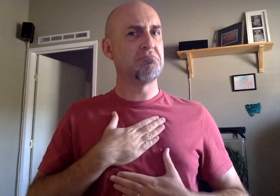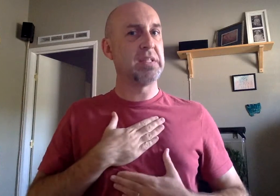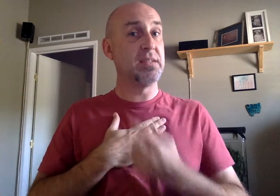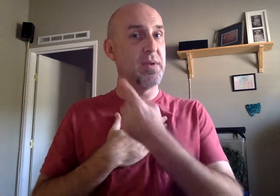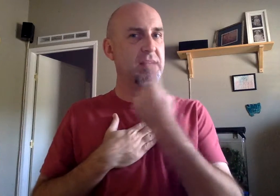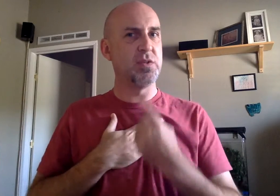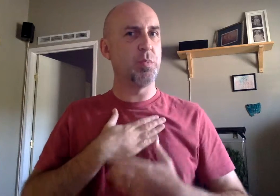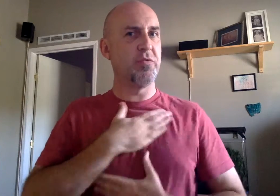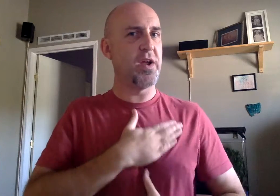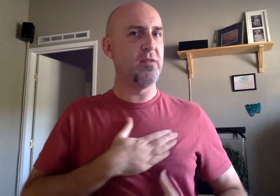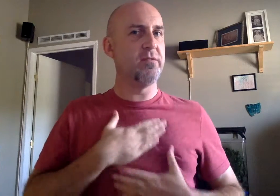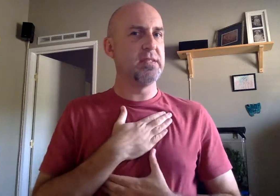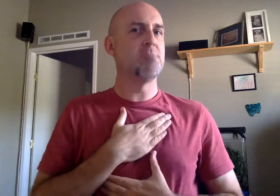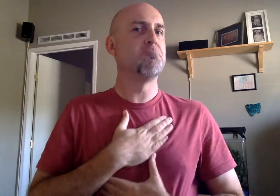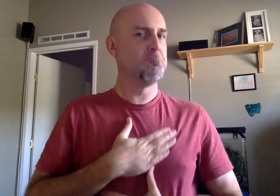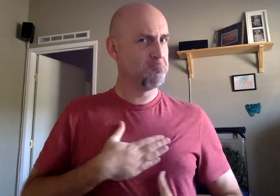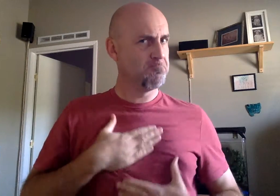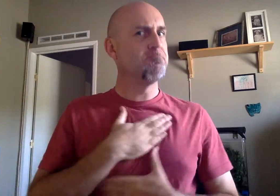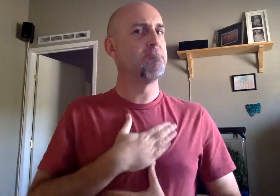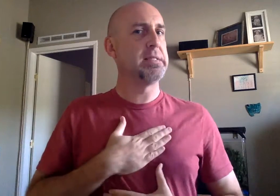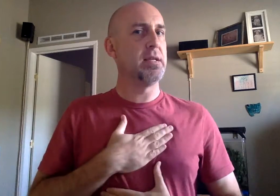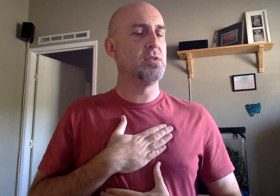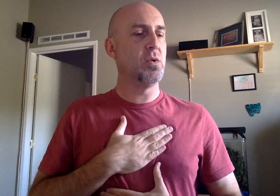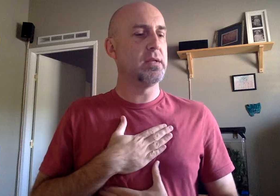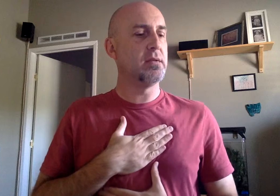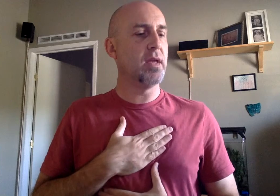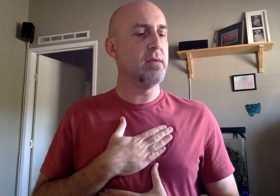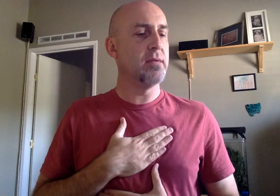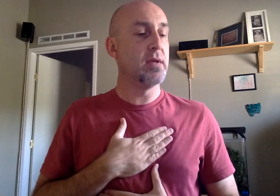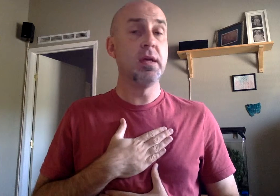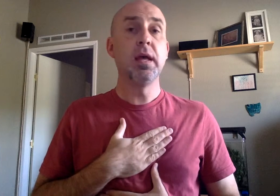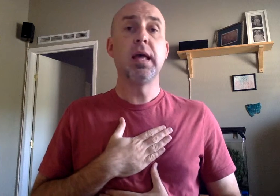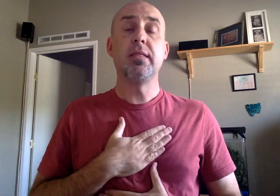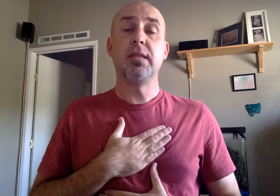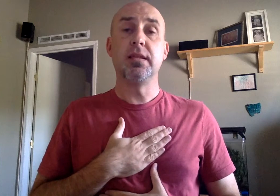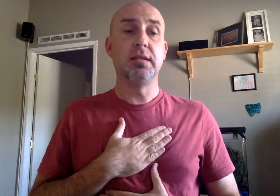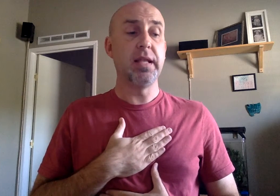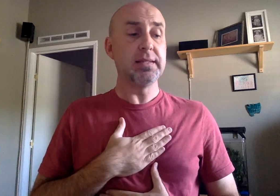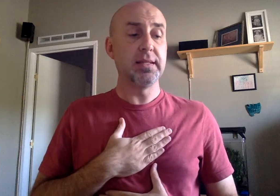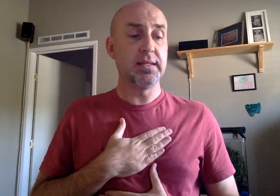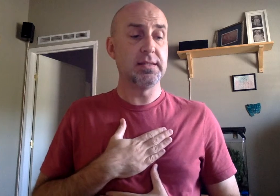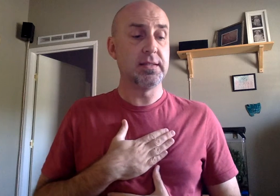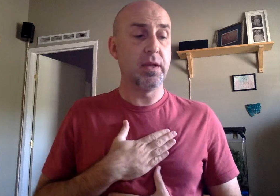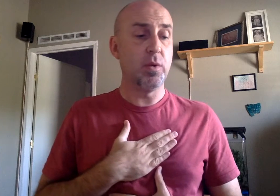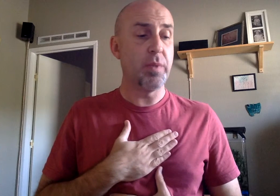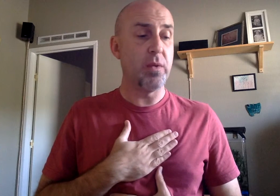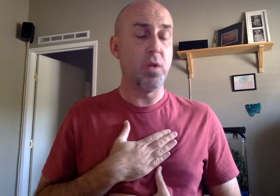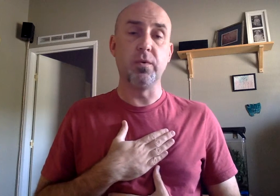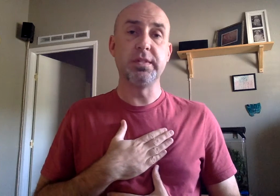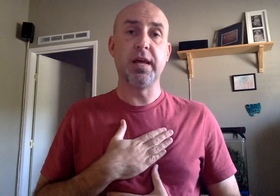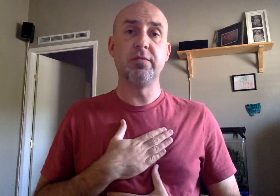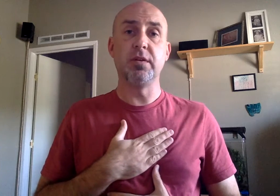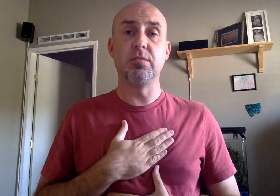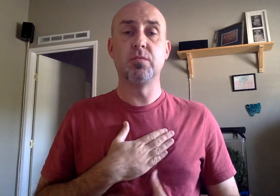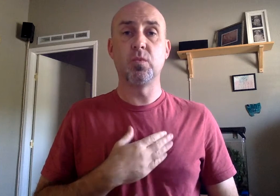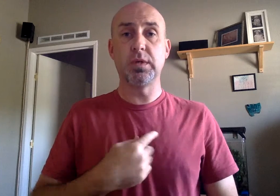you see my super frown face, because I enjoyed it. Okay, then the next thing he says, "I hope I will always have him." We're going to